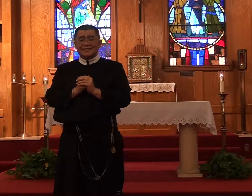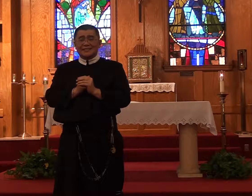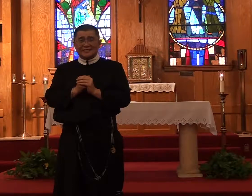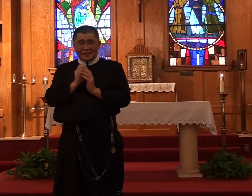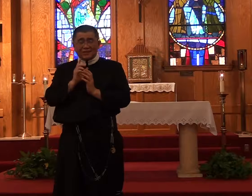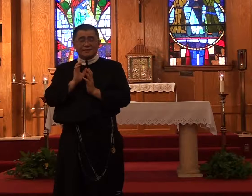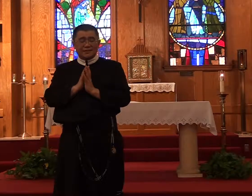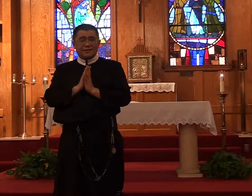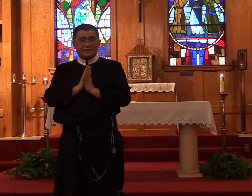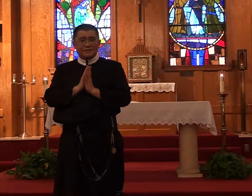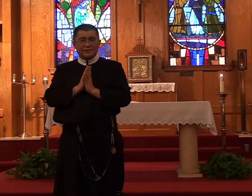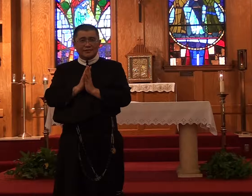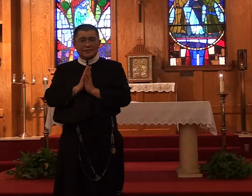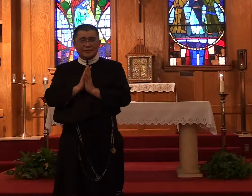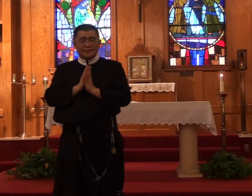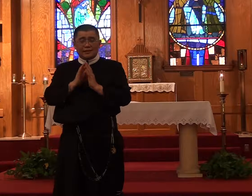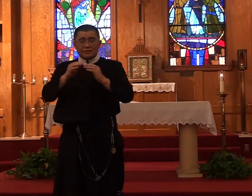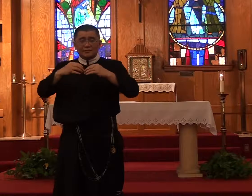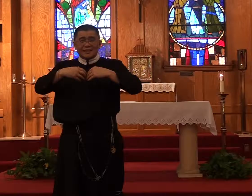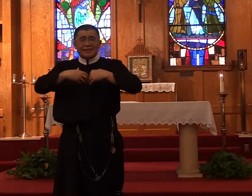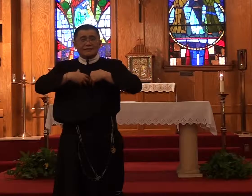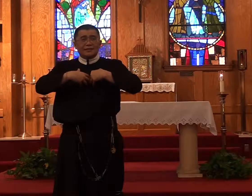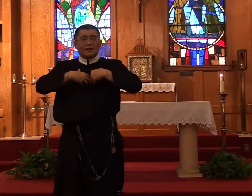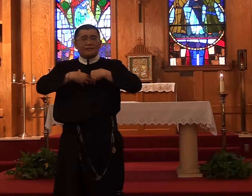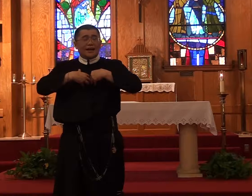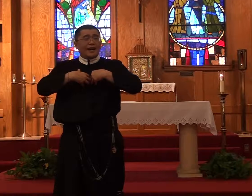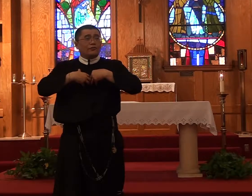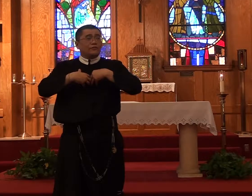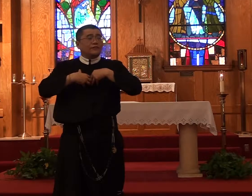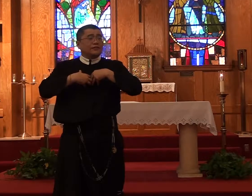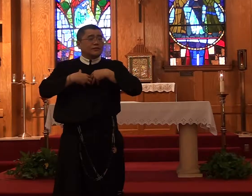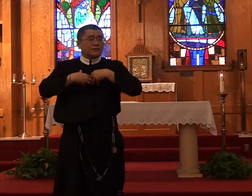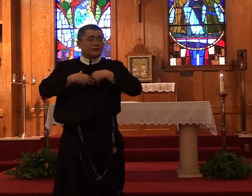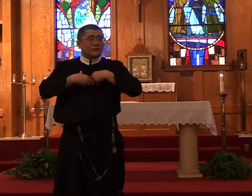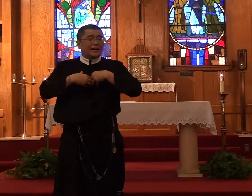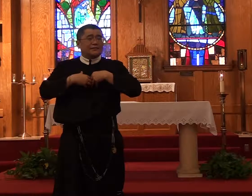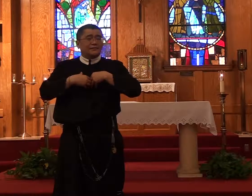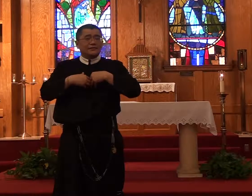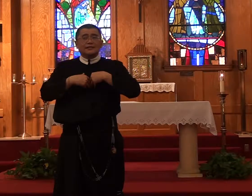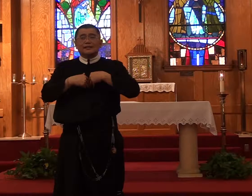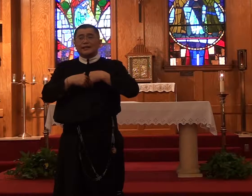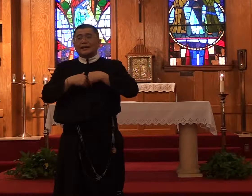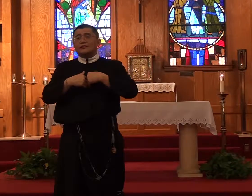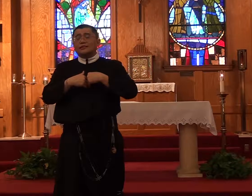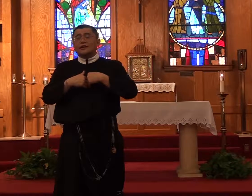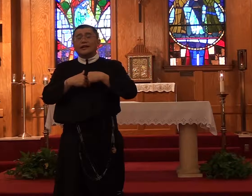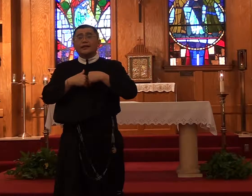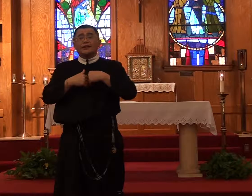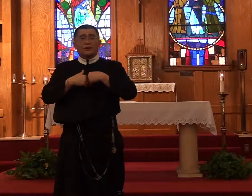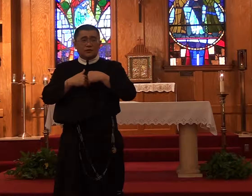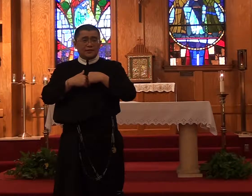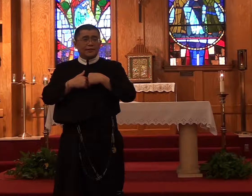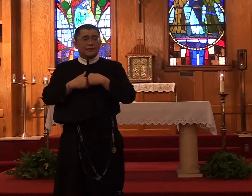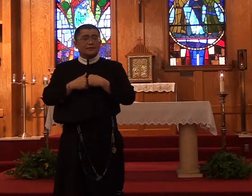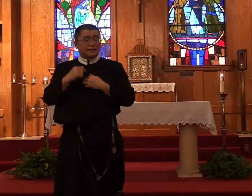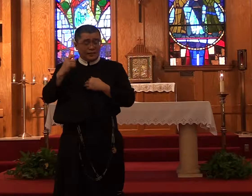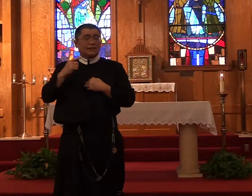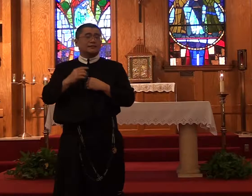is God himself. The ultimate enemy of our free will or our ego is God